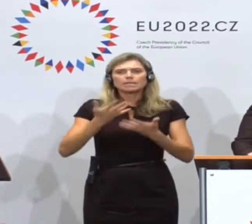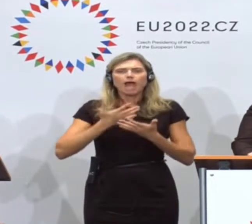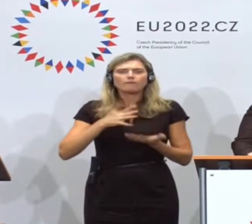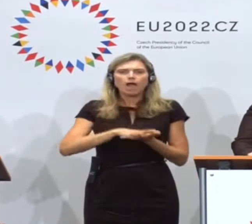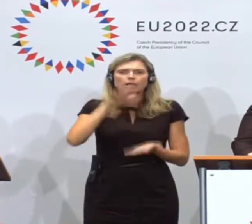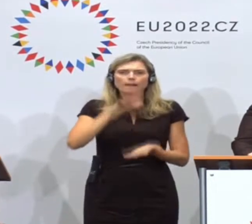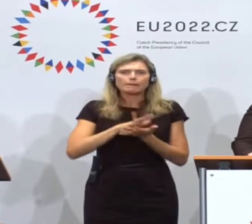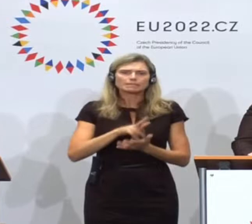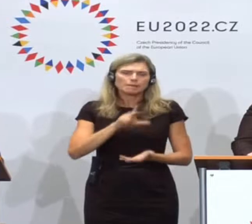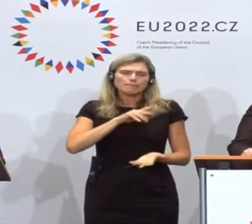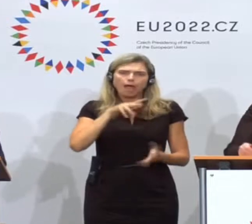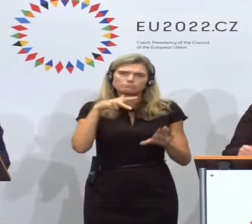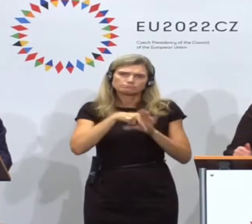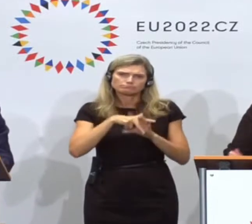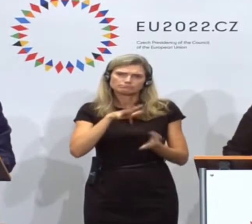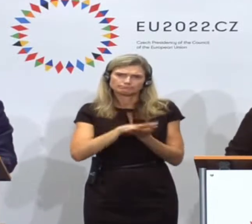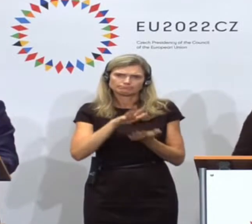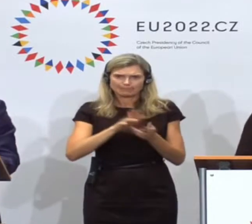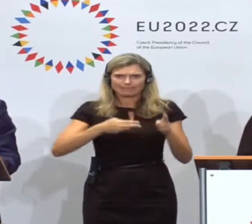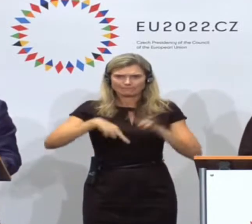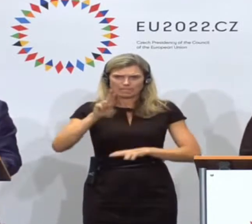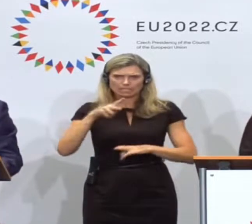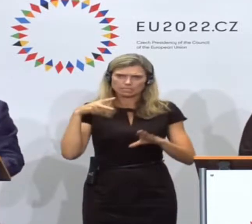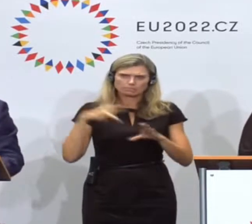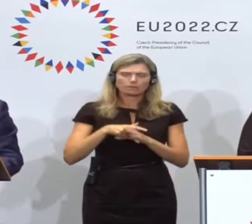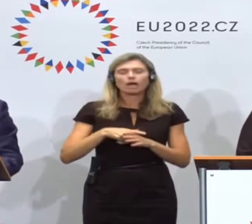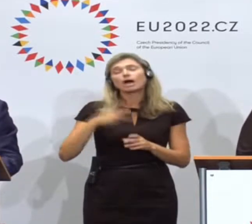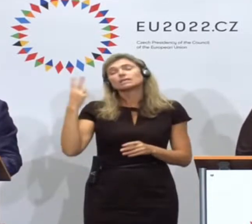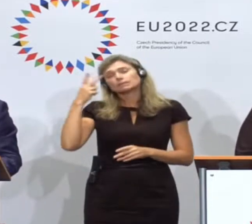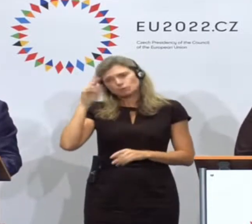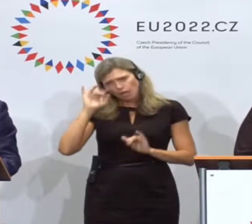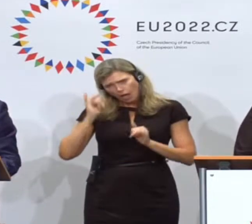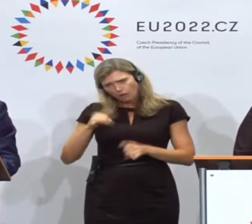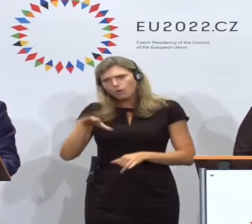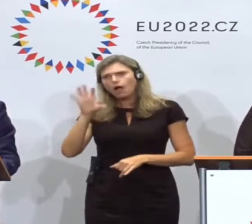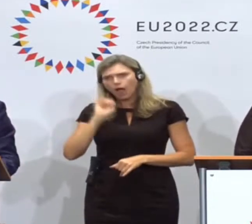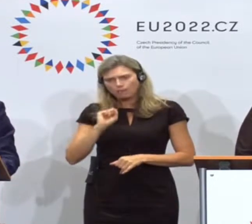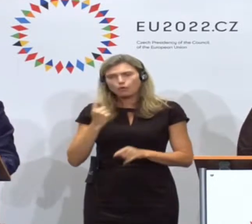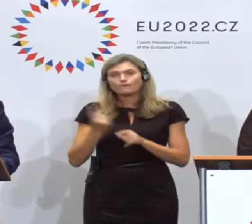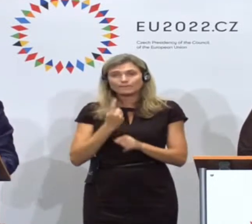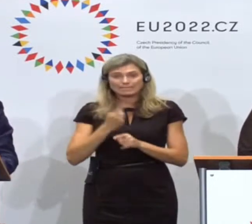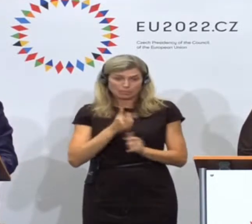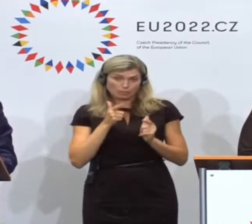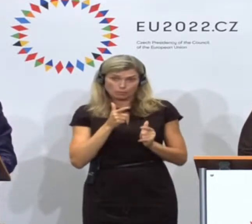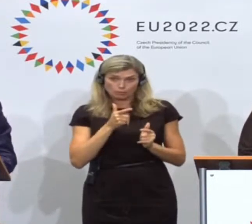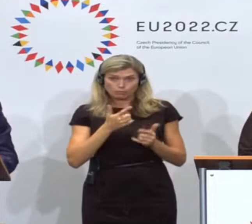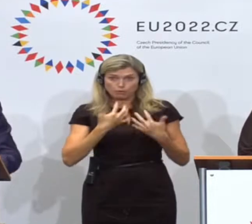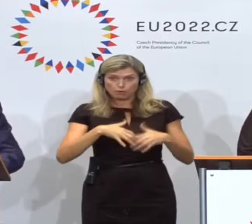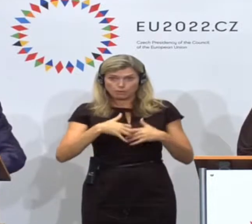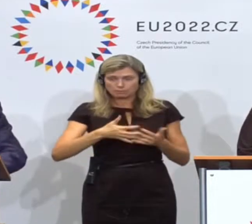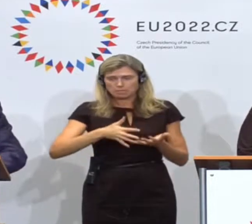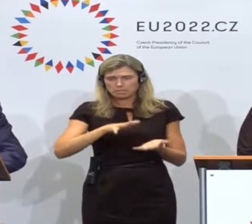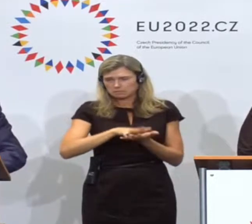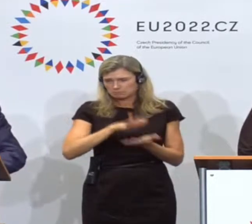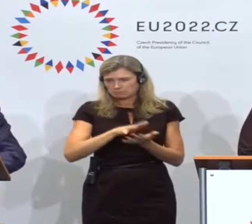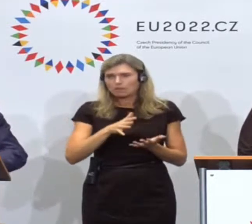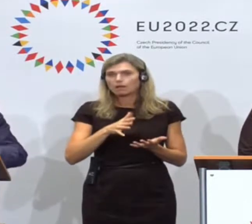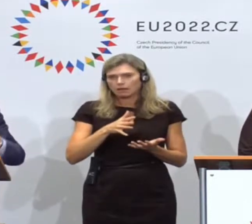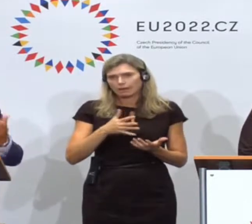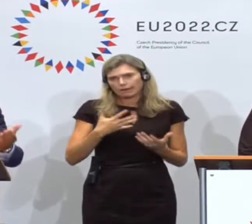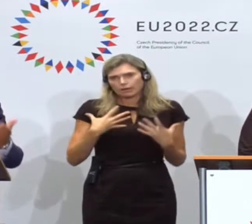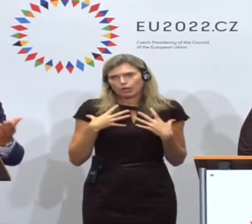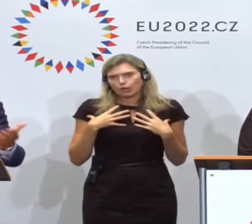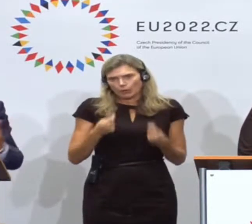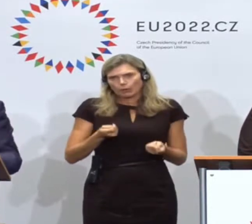an increase on demand to the defence industry. The defence industry has to ramp up their capacities in order